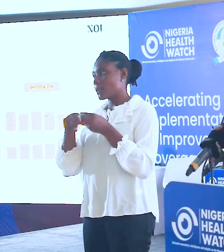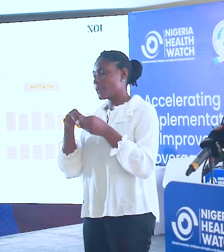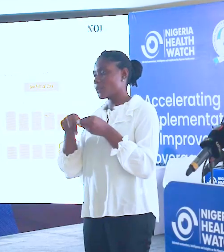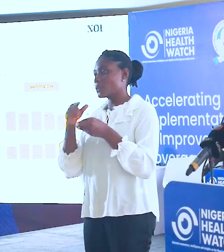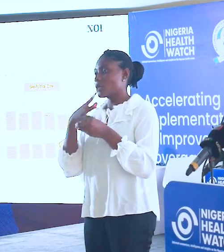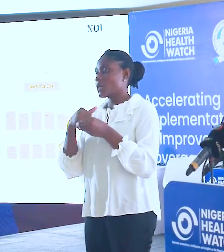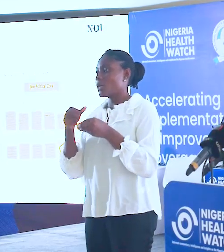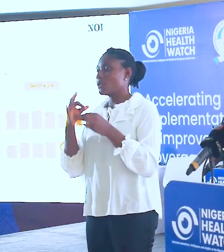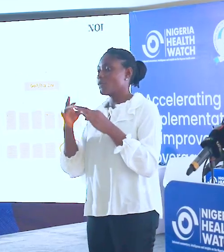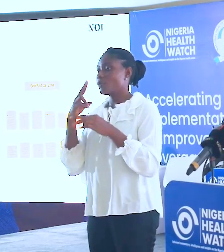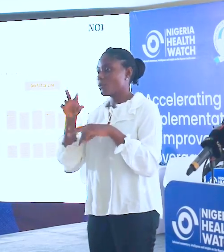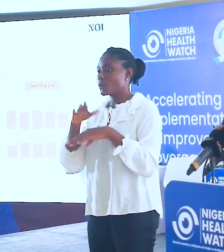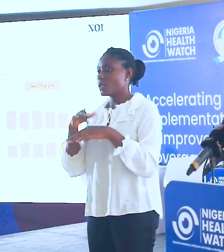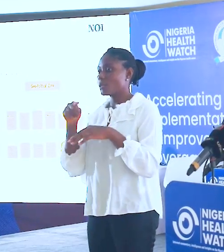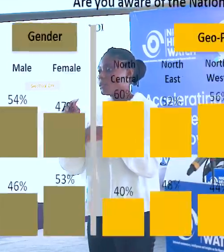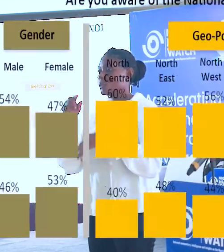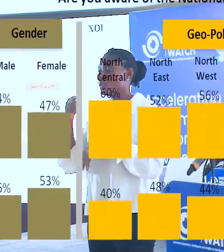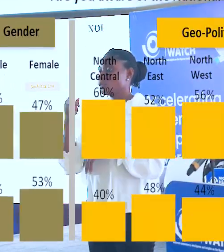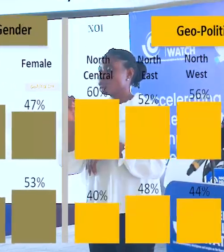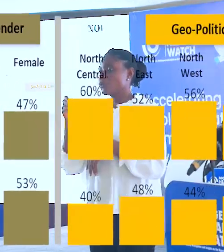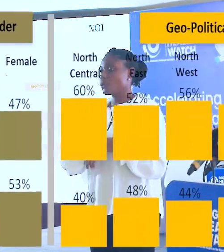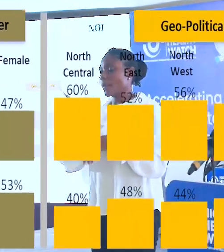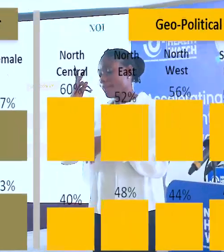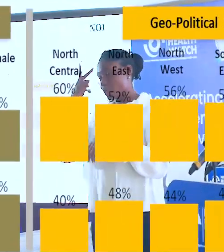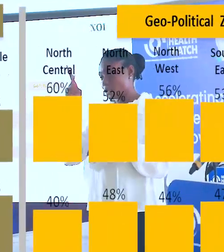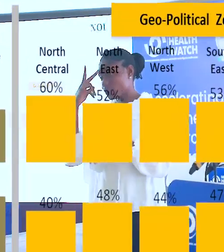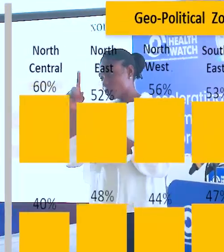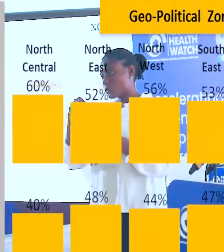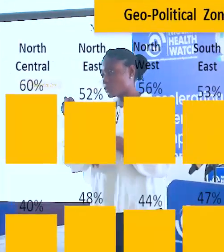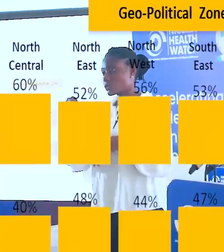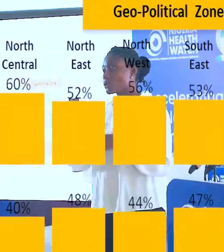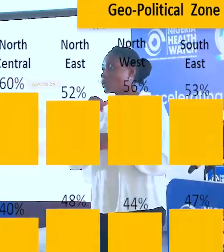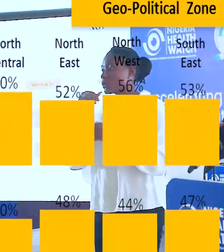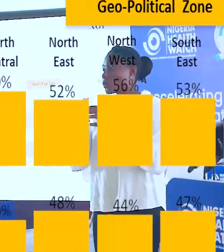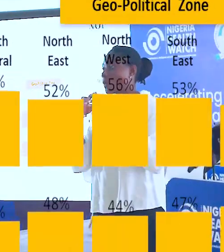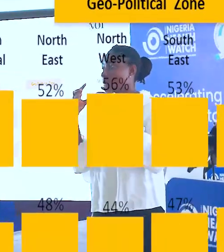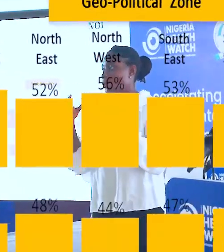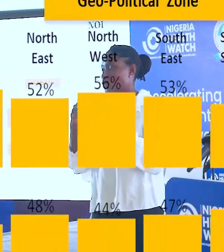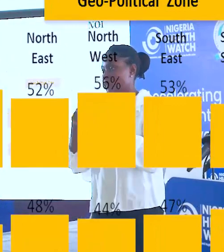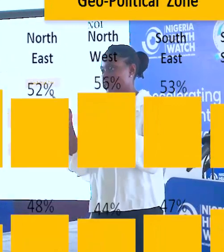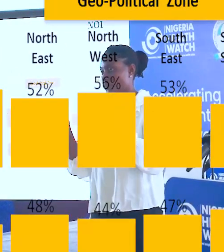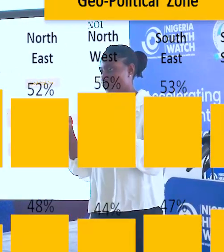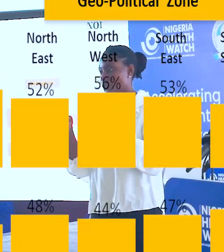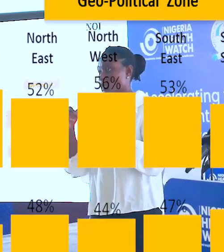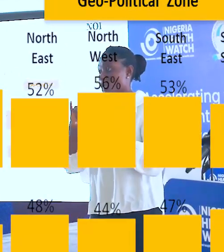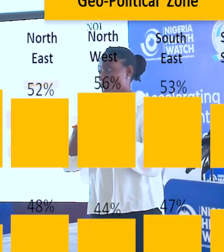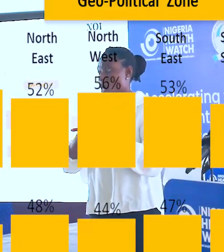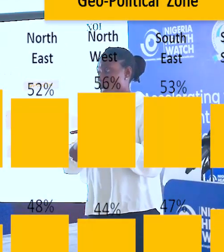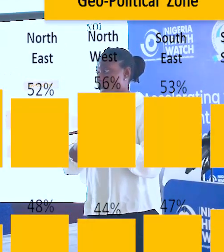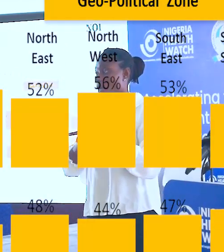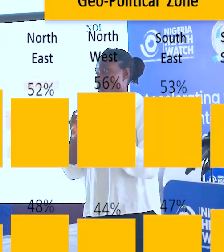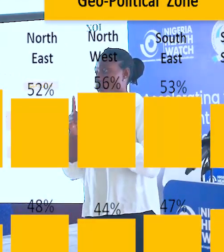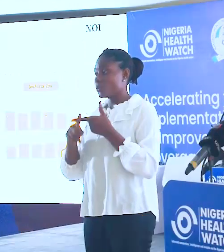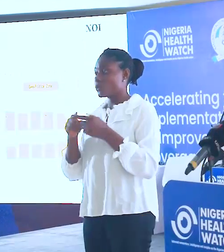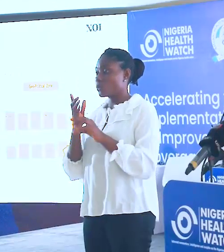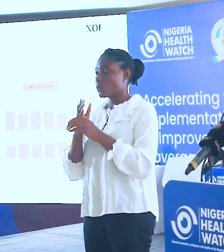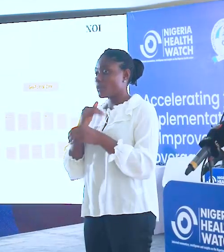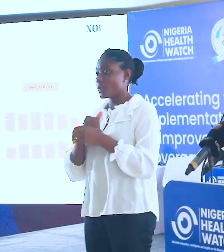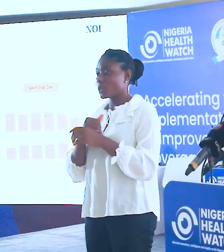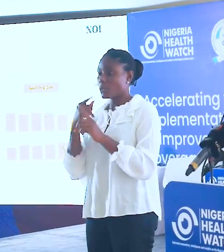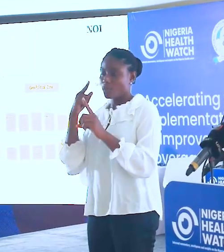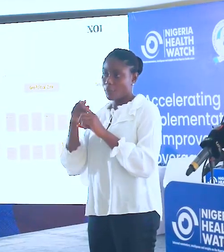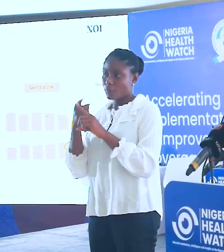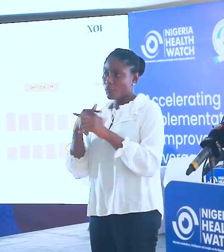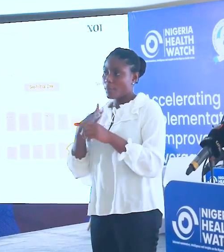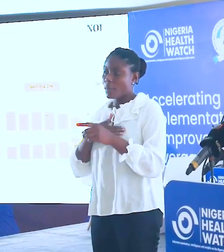about. Again, if you look at the geopolitical zones, you see that there isn't much difference between the zones. I do want to make a critical point from